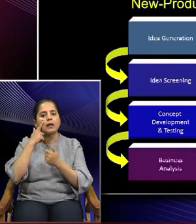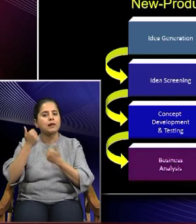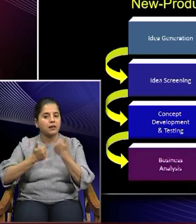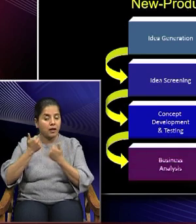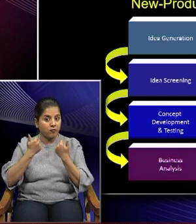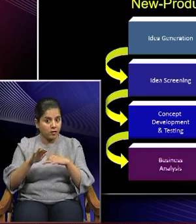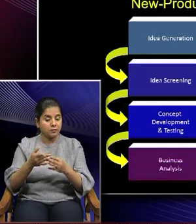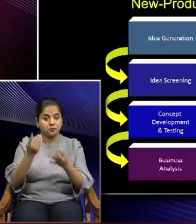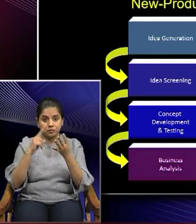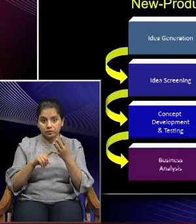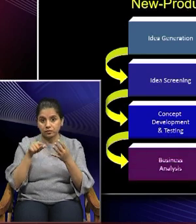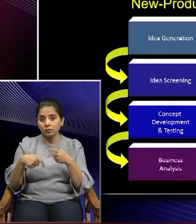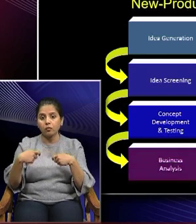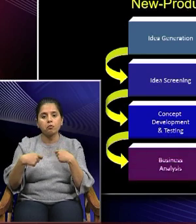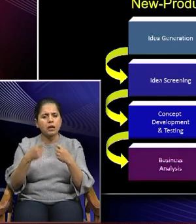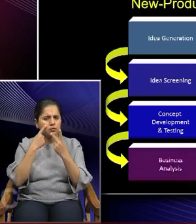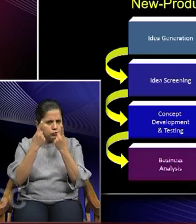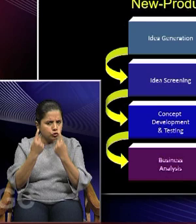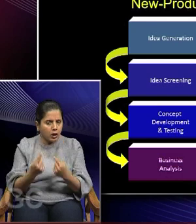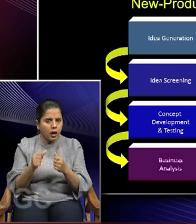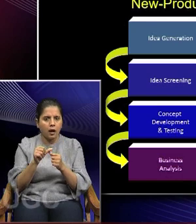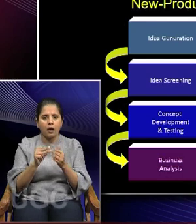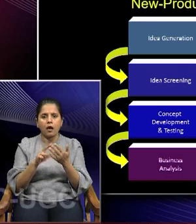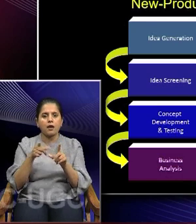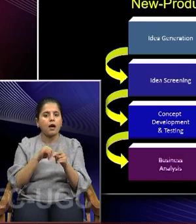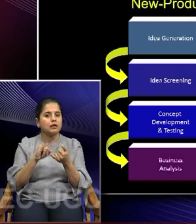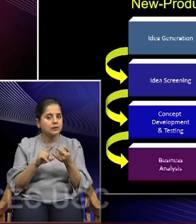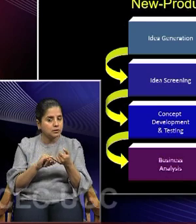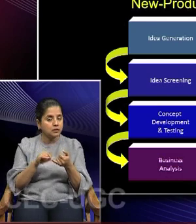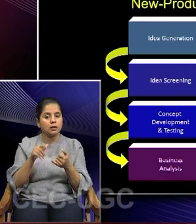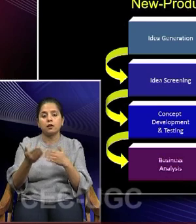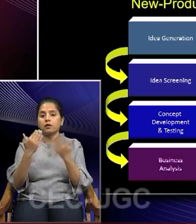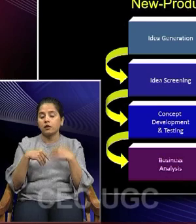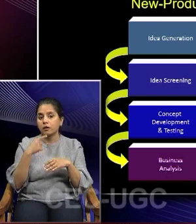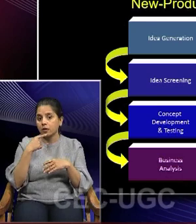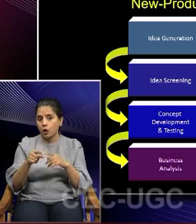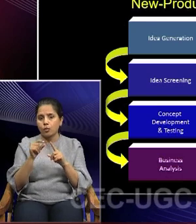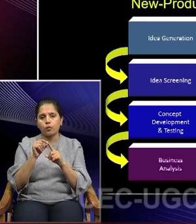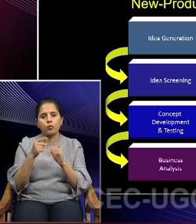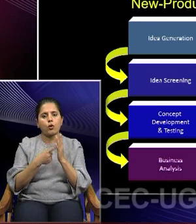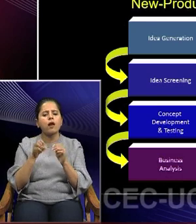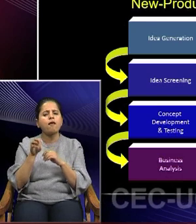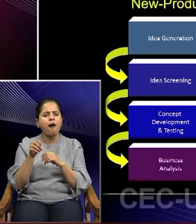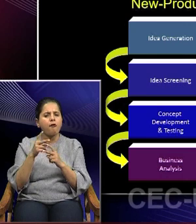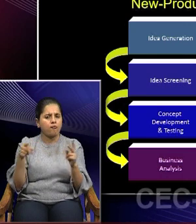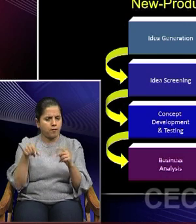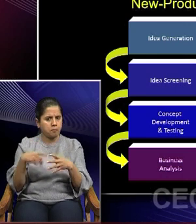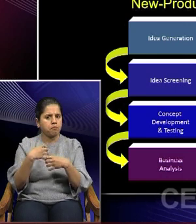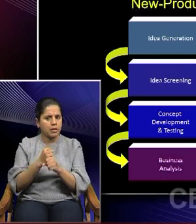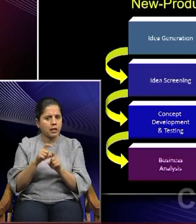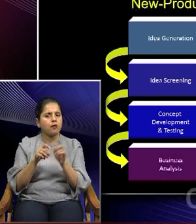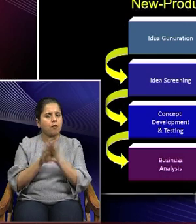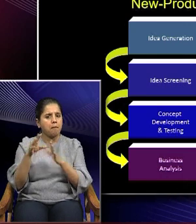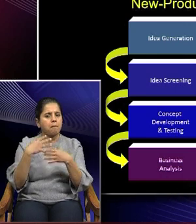and then there is a business analysis. After that, we go for prototype development. There is a prototype development